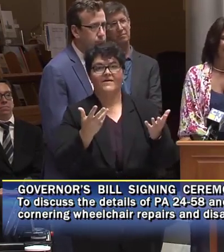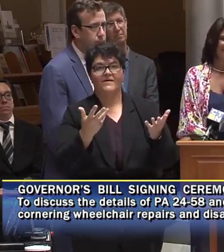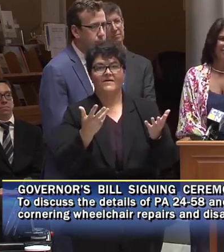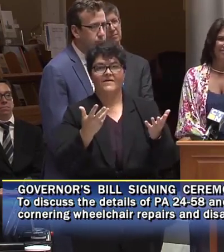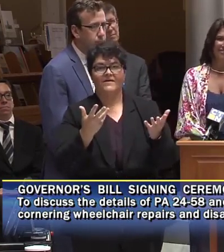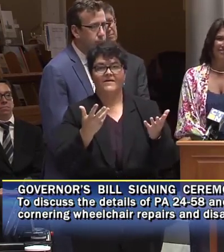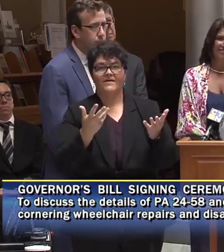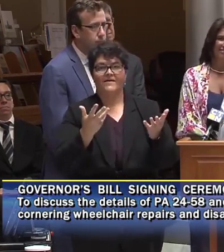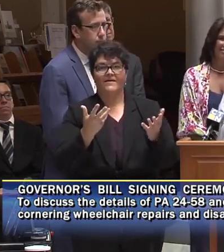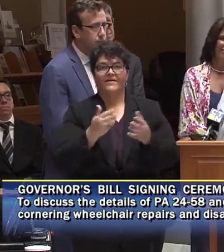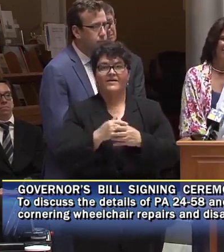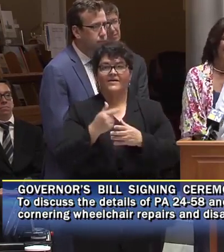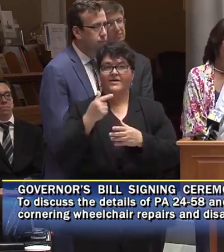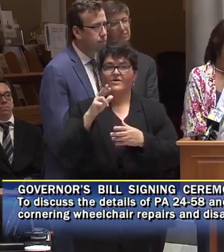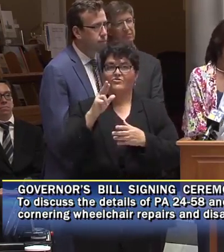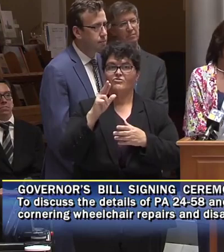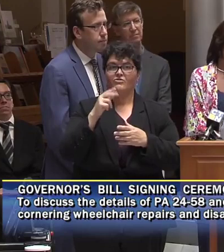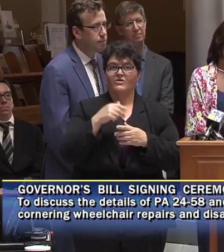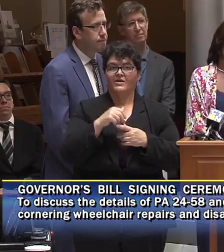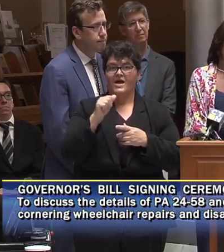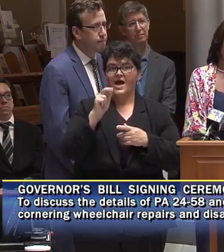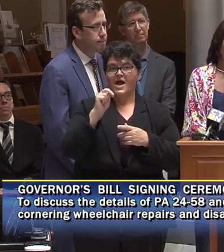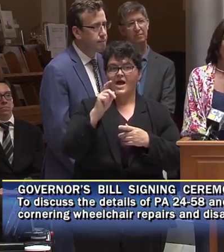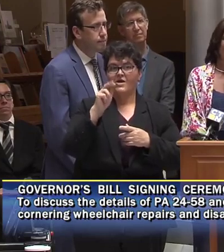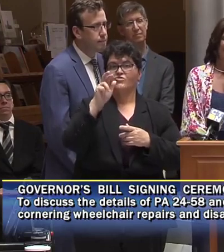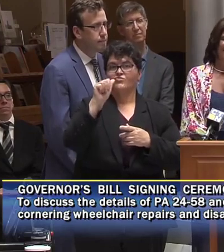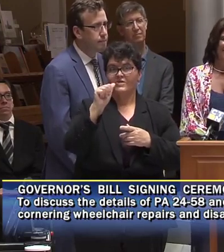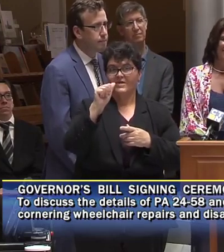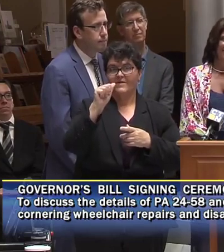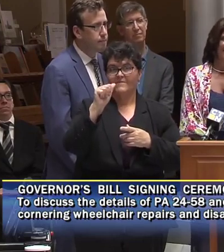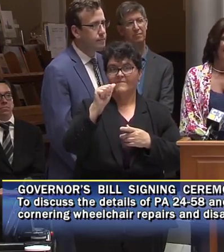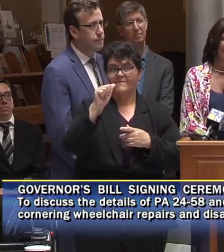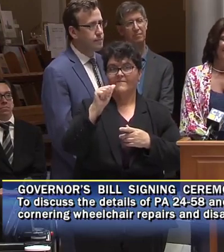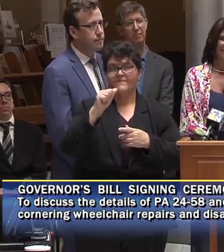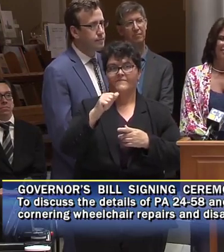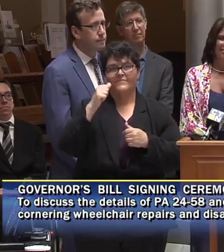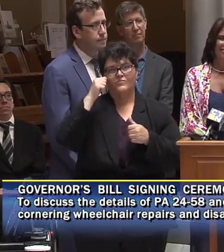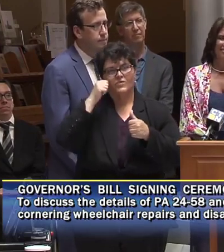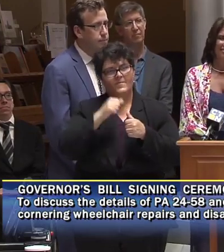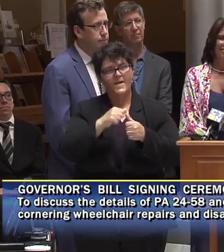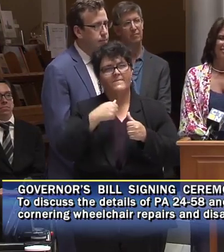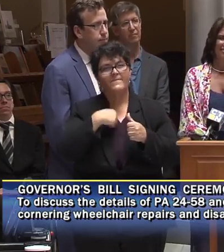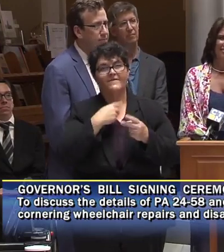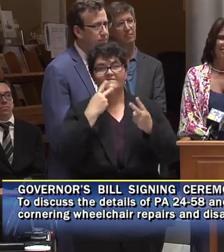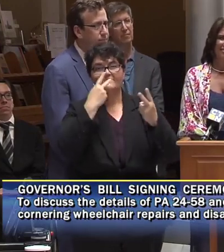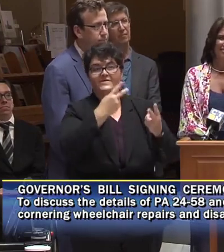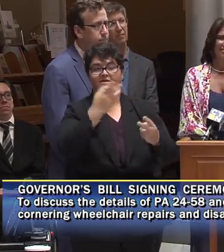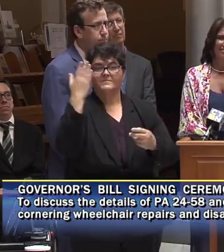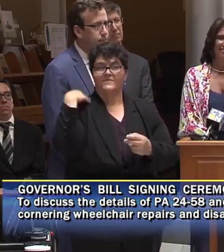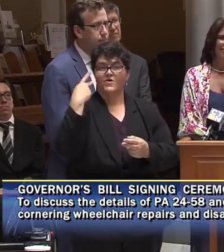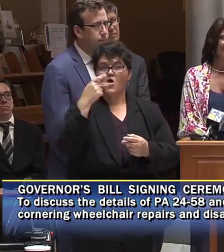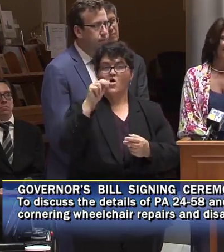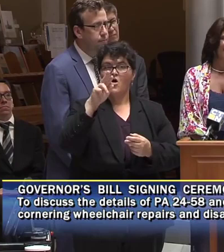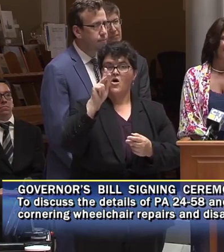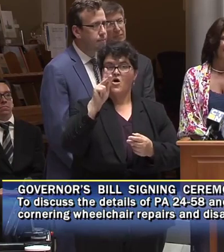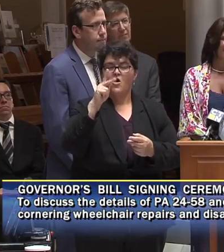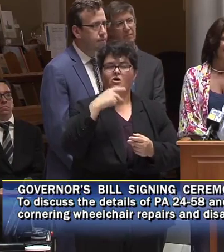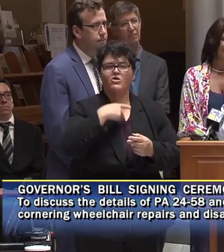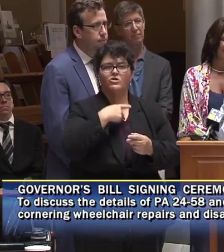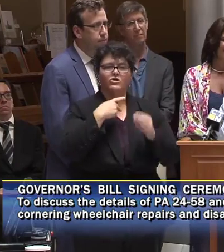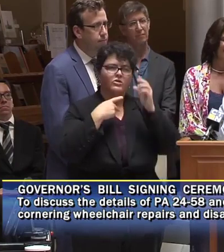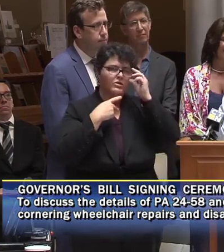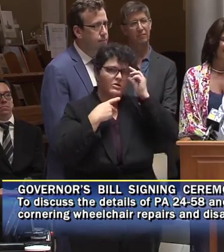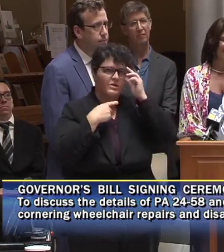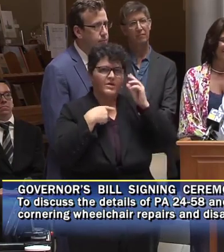Hark, one of the most memorable days I was there was all the folks were getting their paycheck for the work they were doing